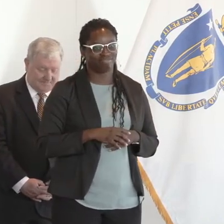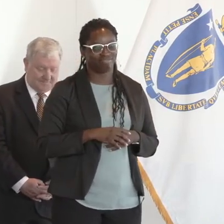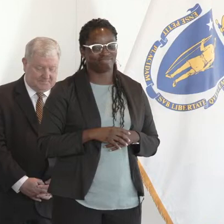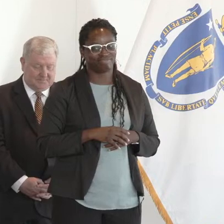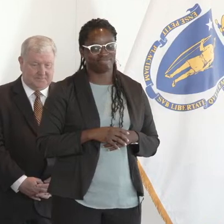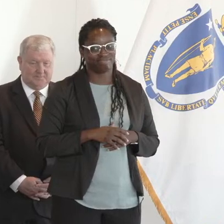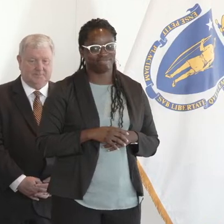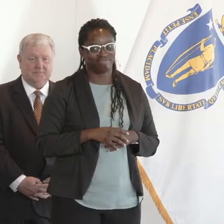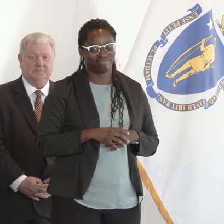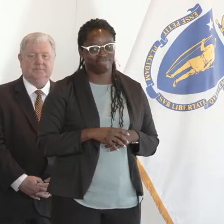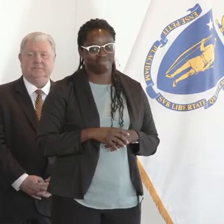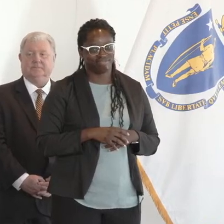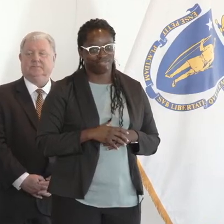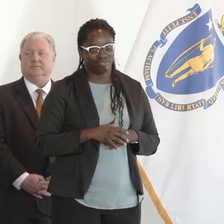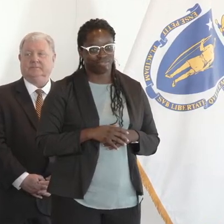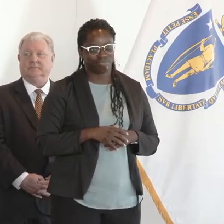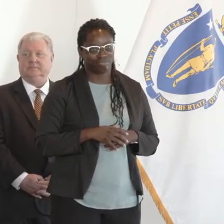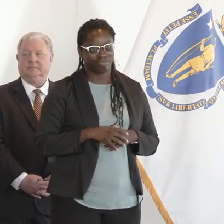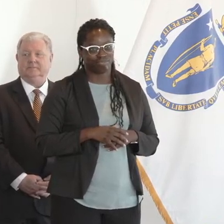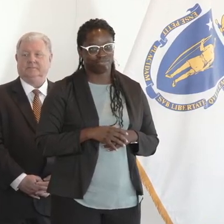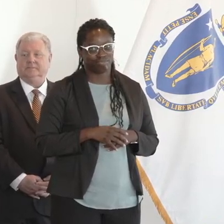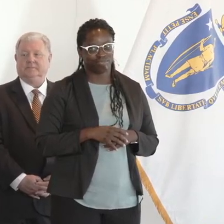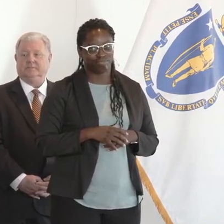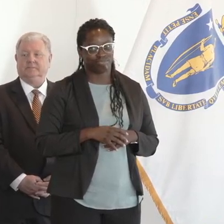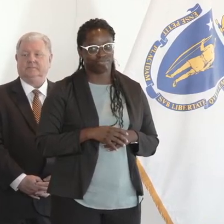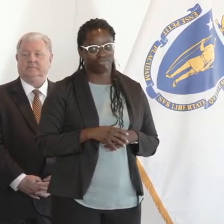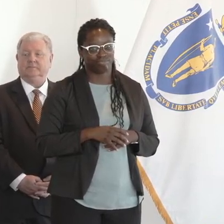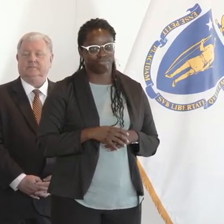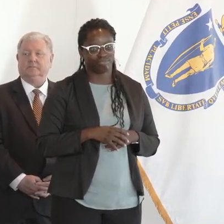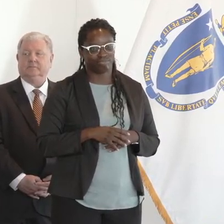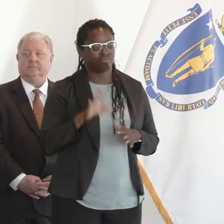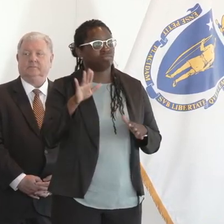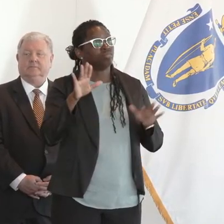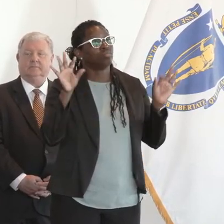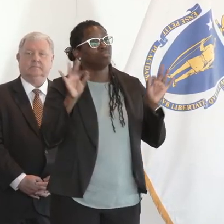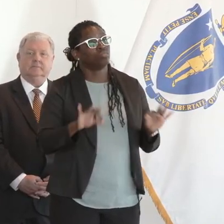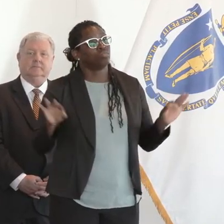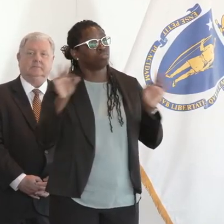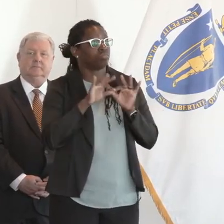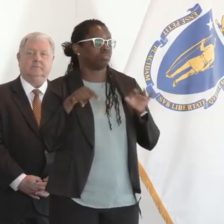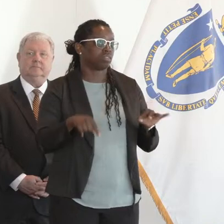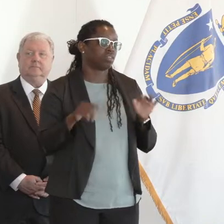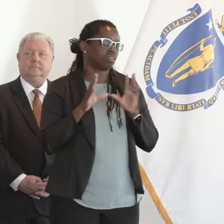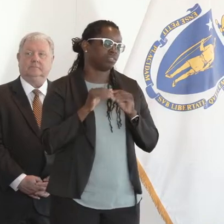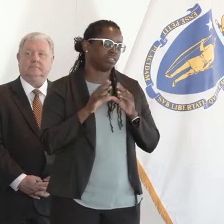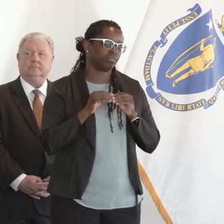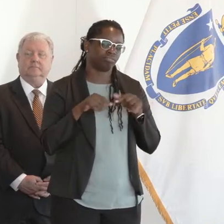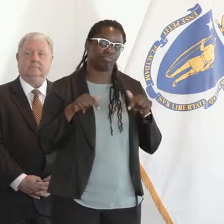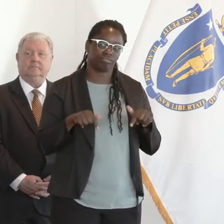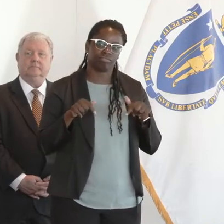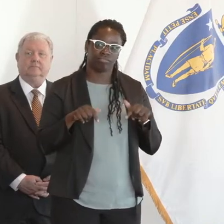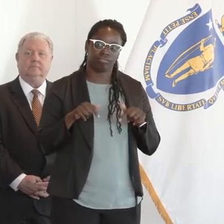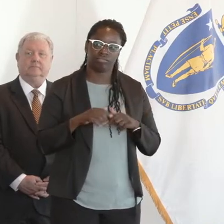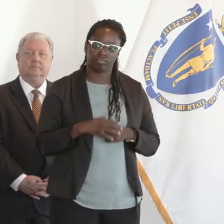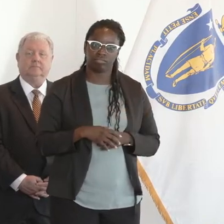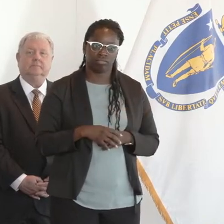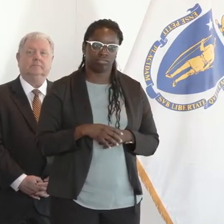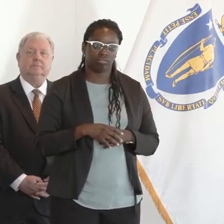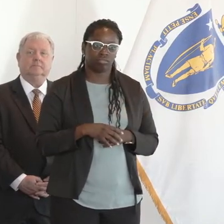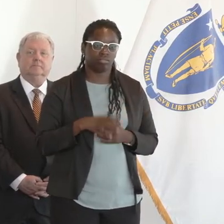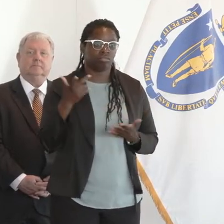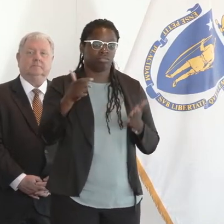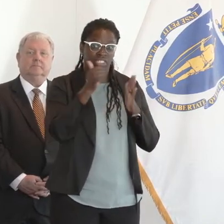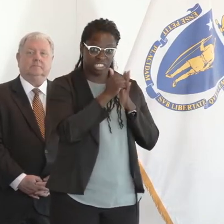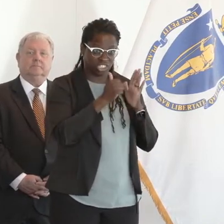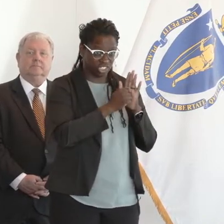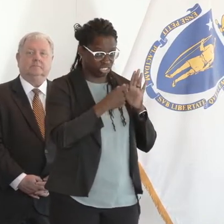This is truly an important conference, and I think while the agenda is robust and important, and